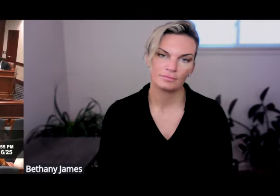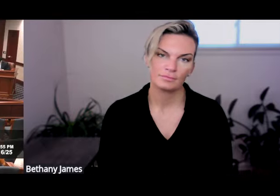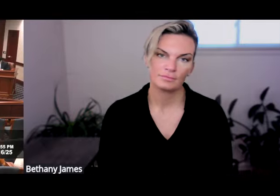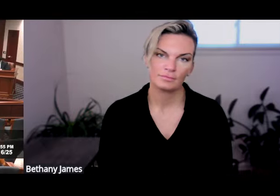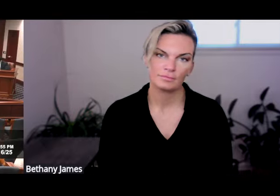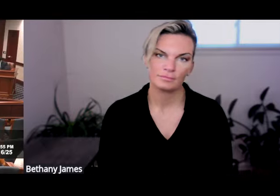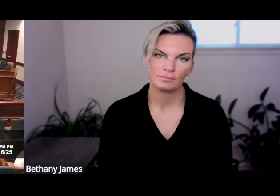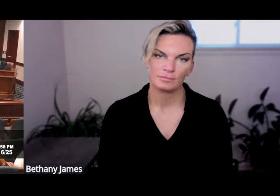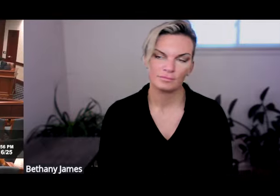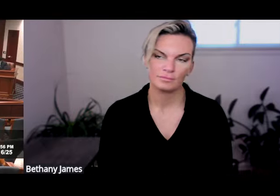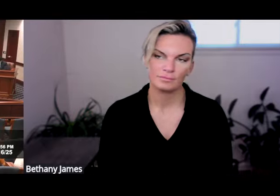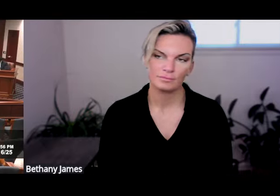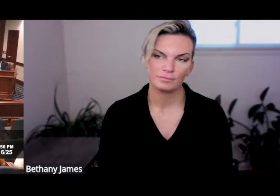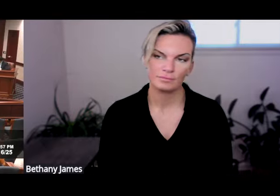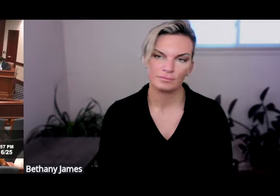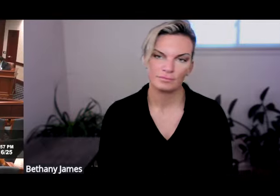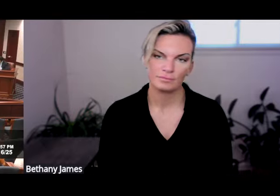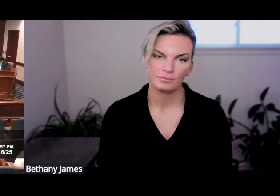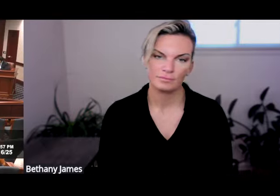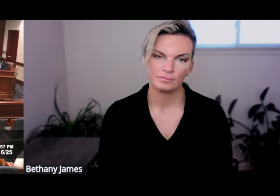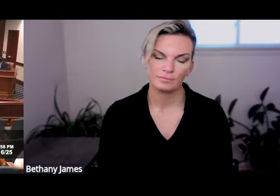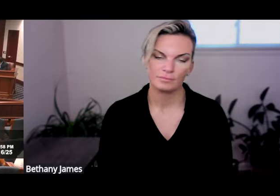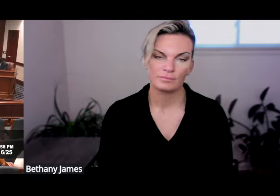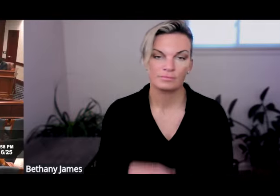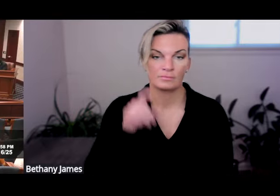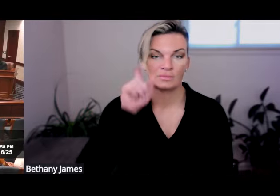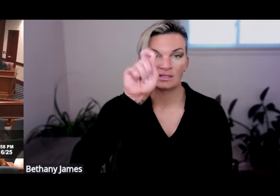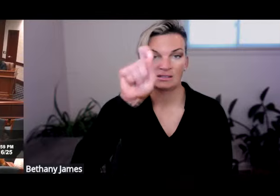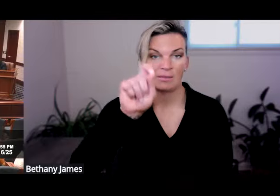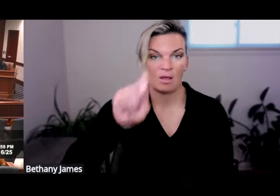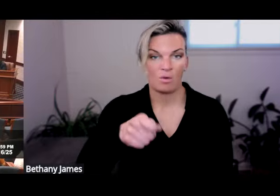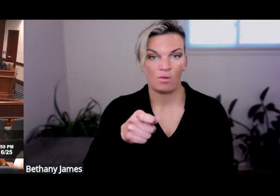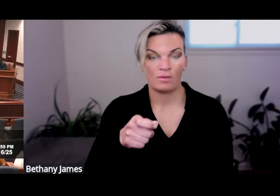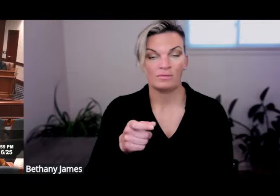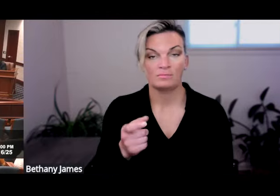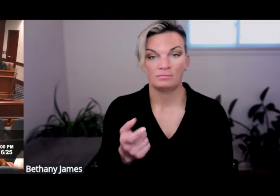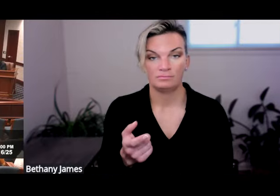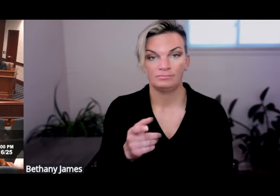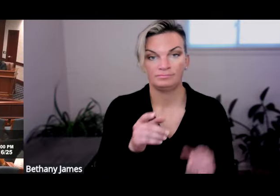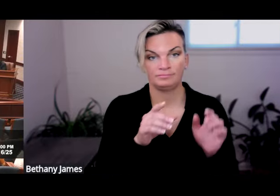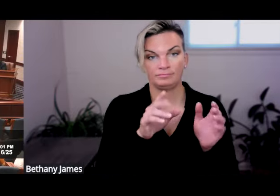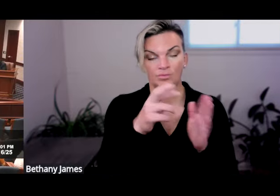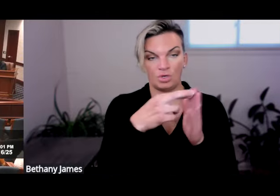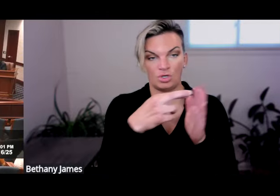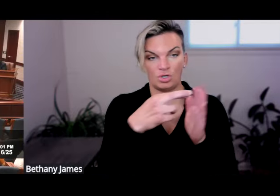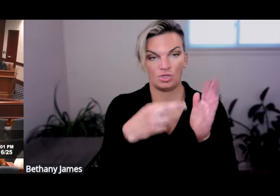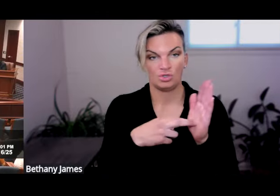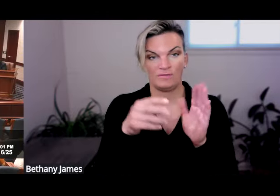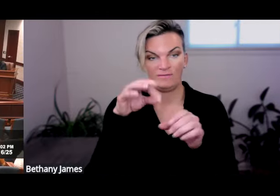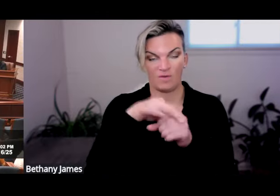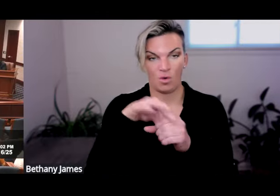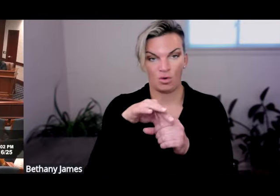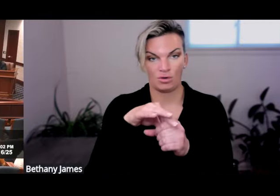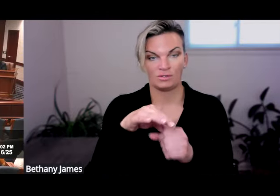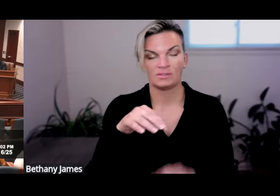You could put a semicolon after registered voters. Okay. And then you Take out could the remove